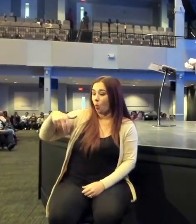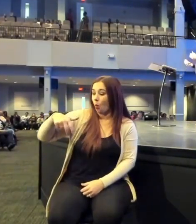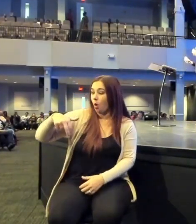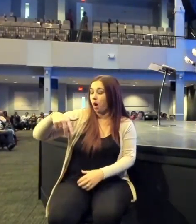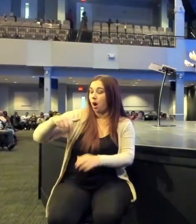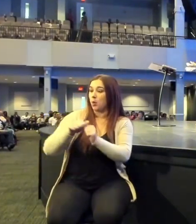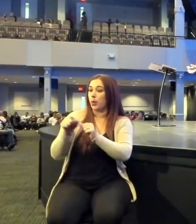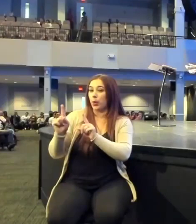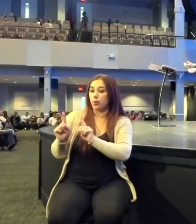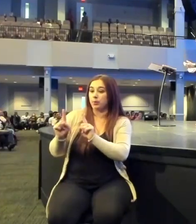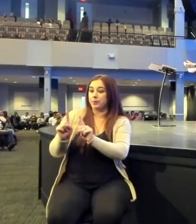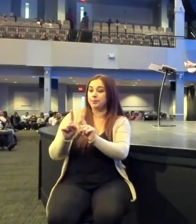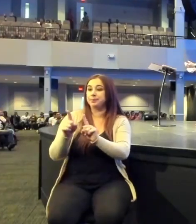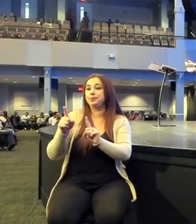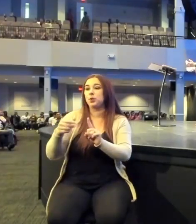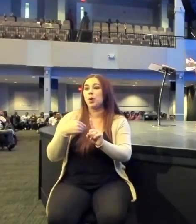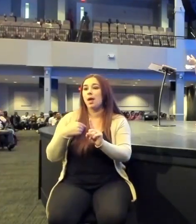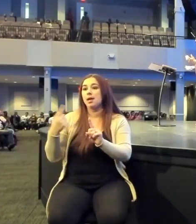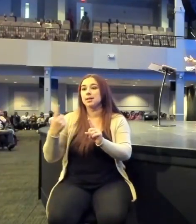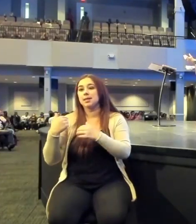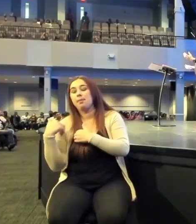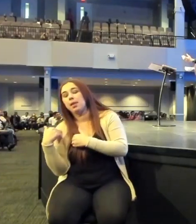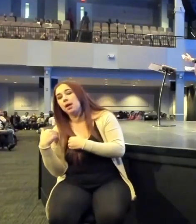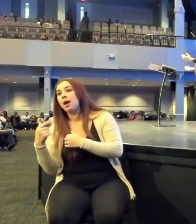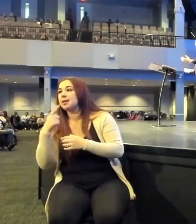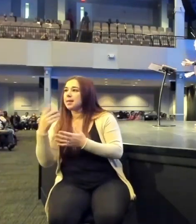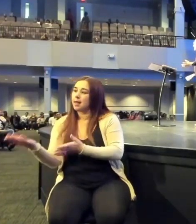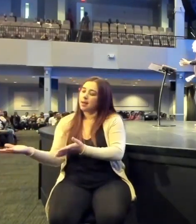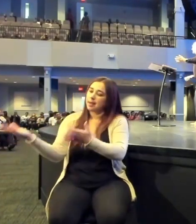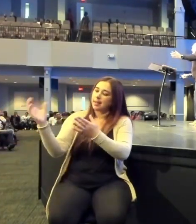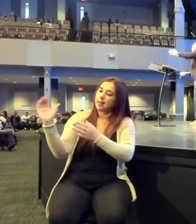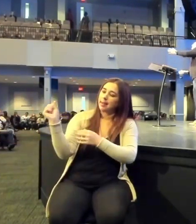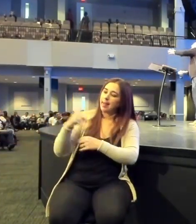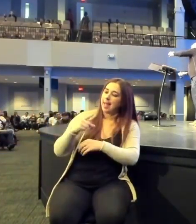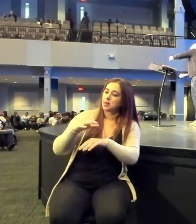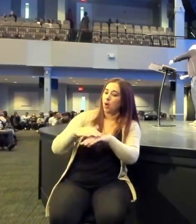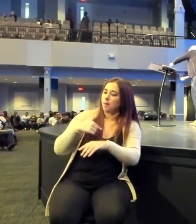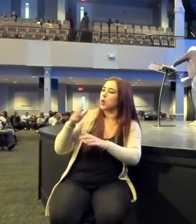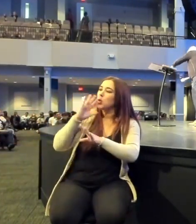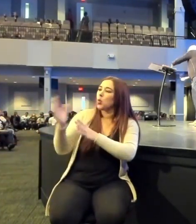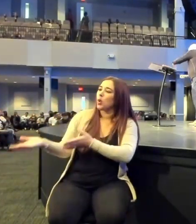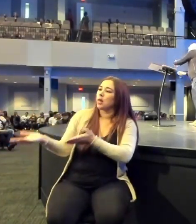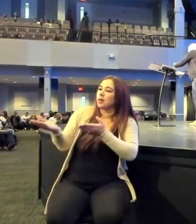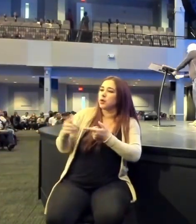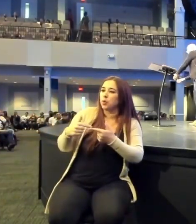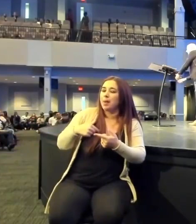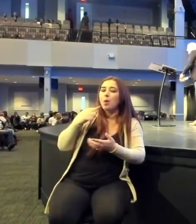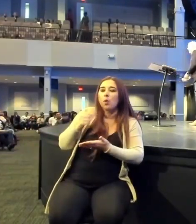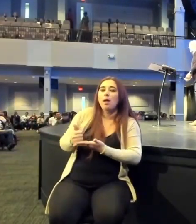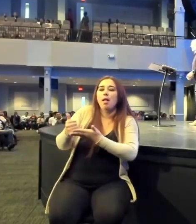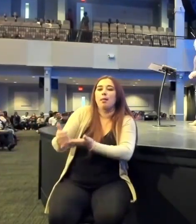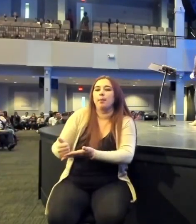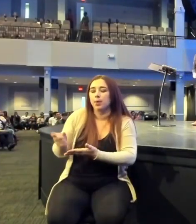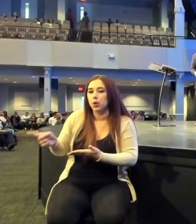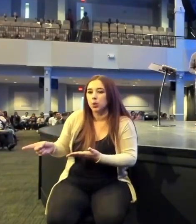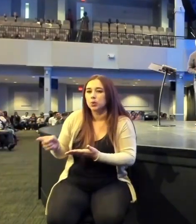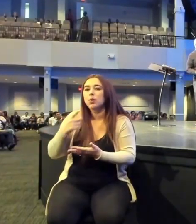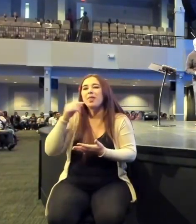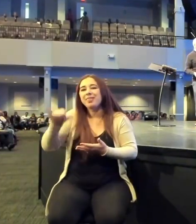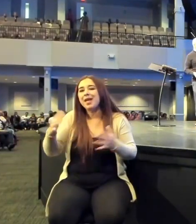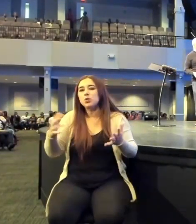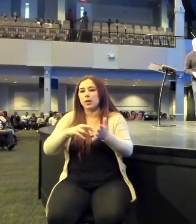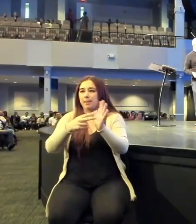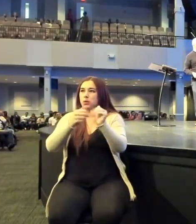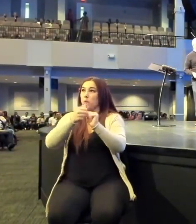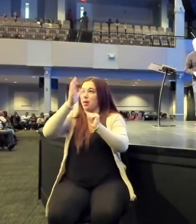you and you had a heavy weight that you were carrying and I say, cast your weight on me, you would put your weight over on me and I would carry it for you. This is what it